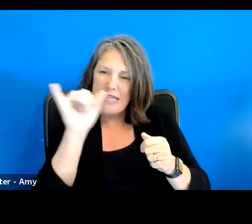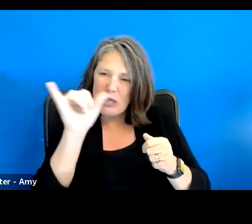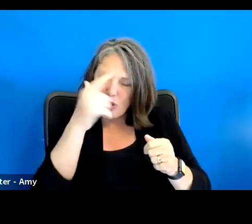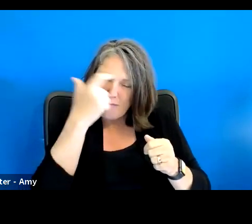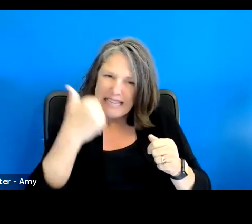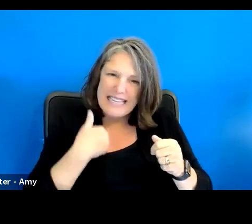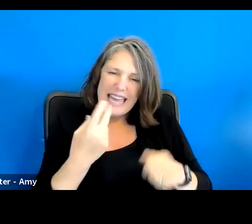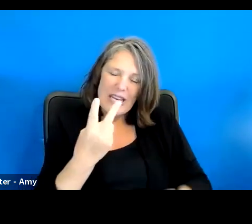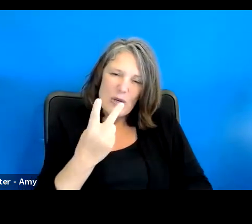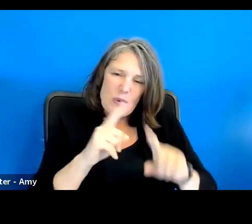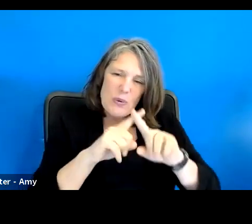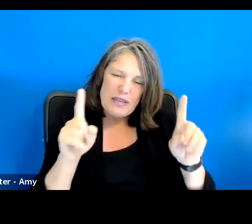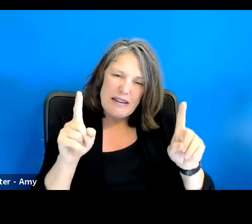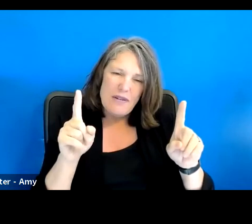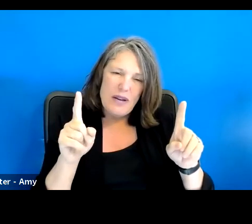I had two different